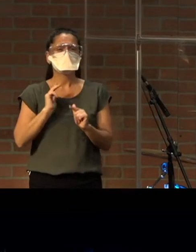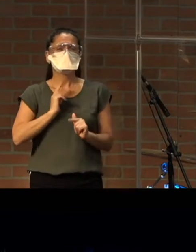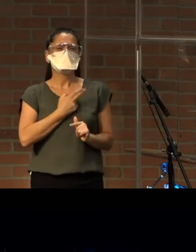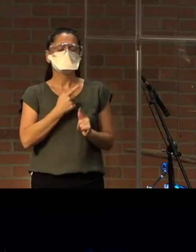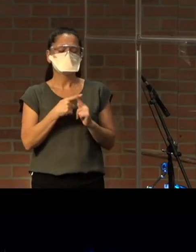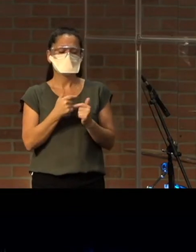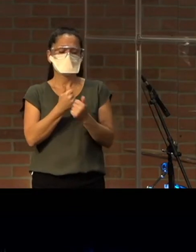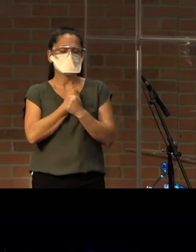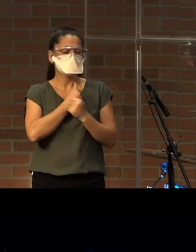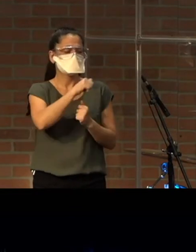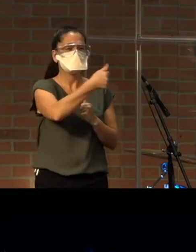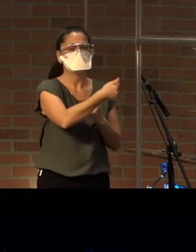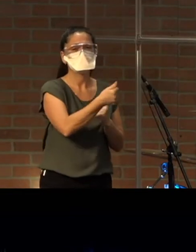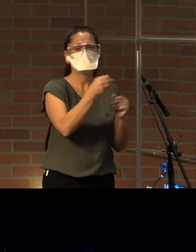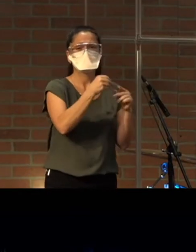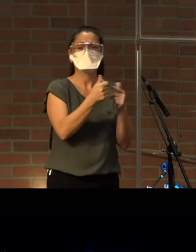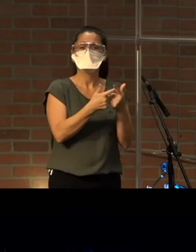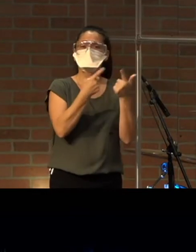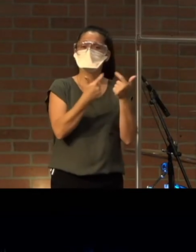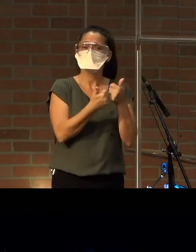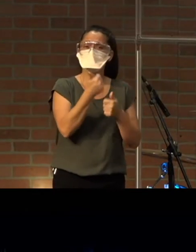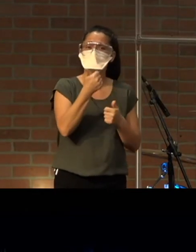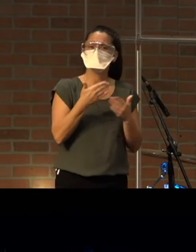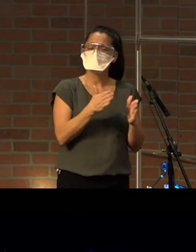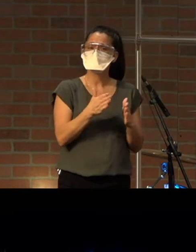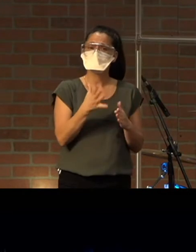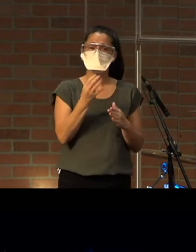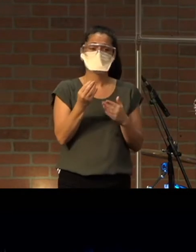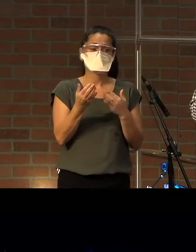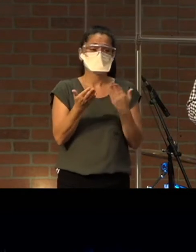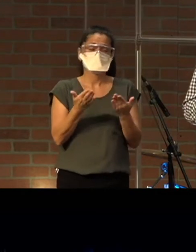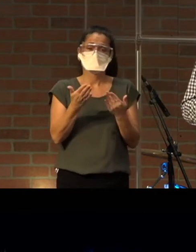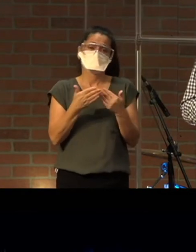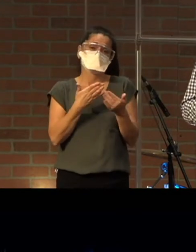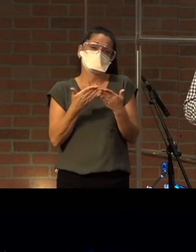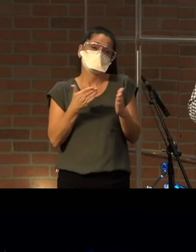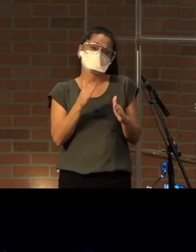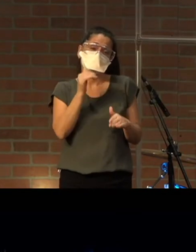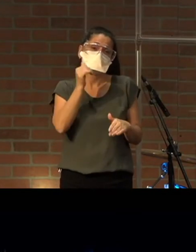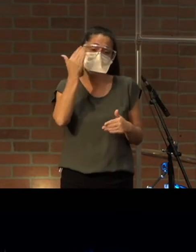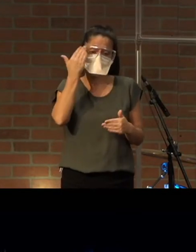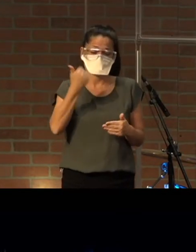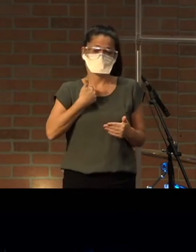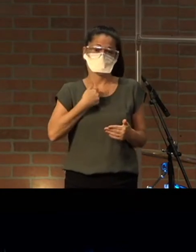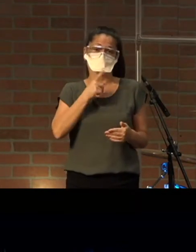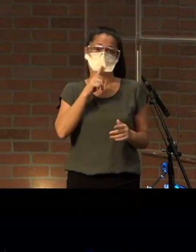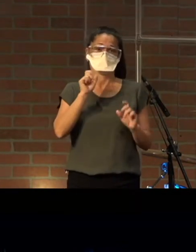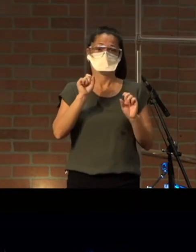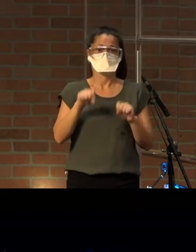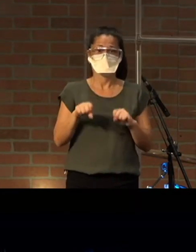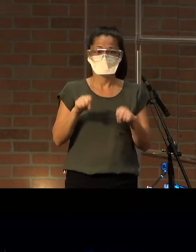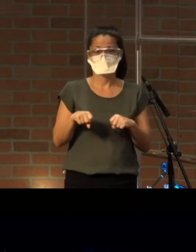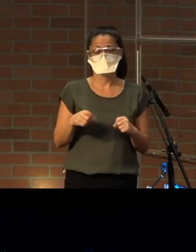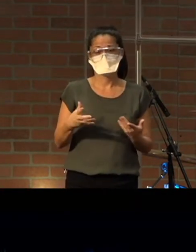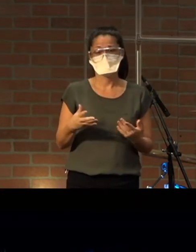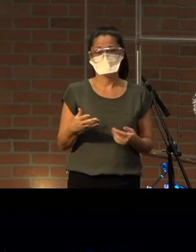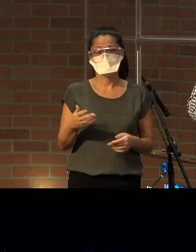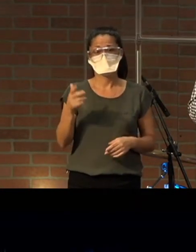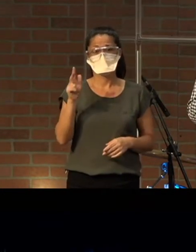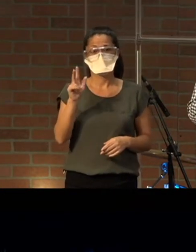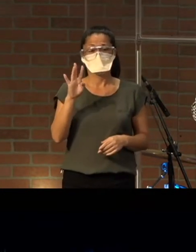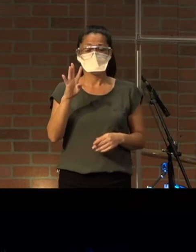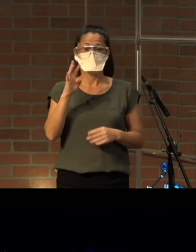ways, and probably in ways that we didn't know we were capable of. At 43 years old, my prayer right now, more